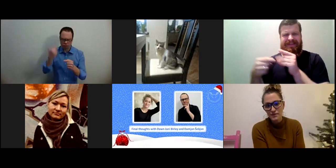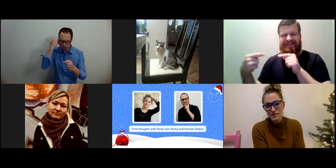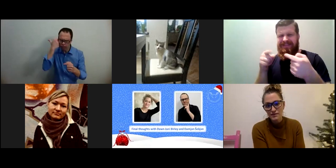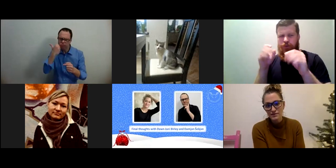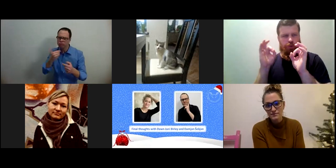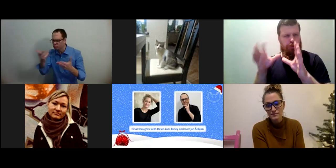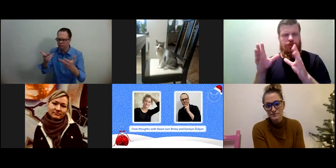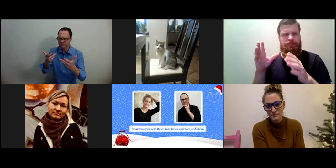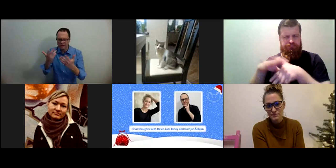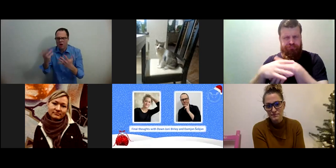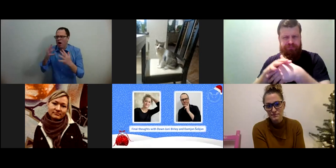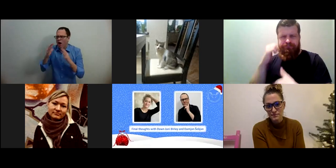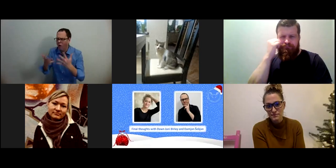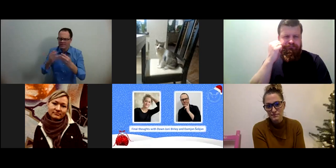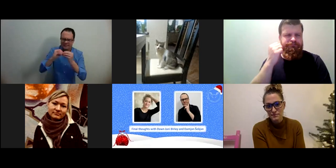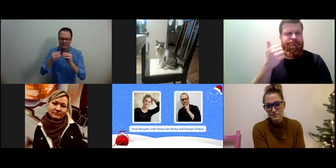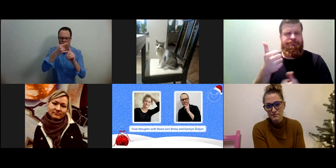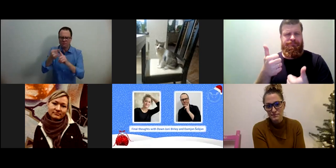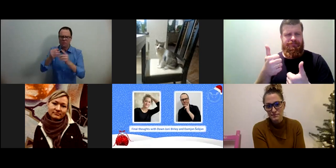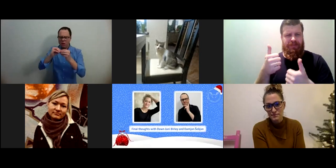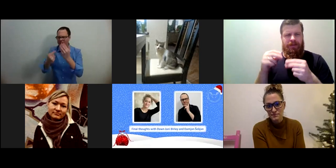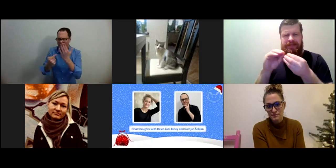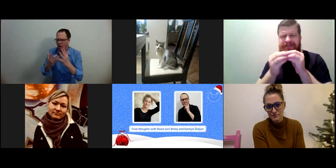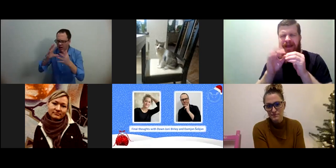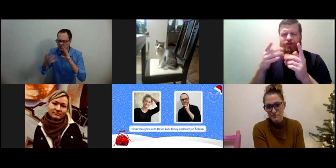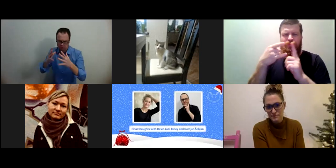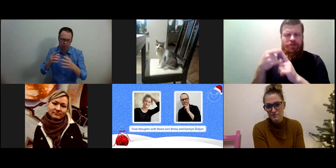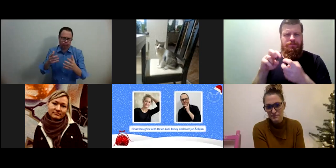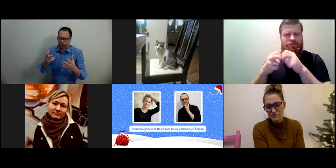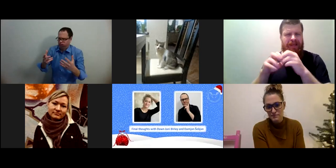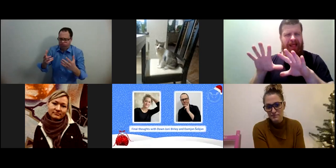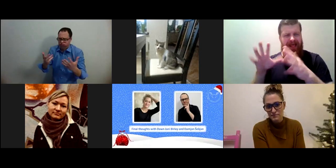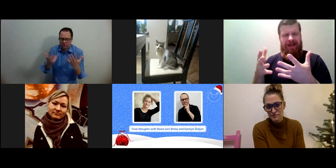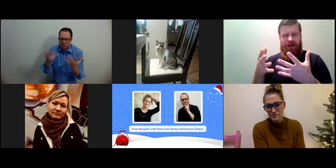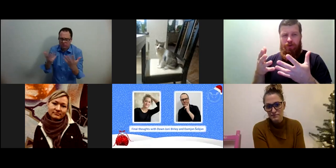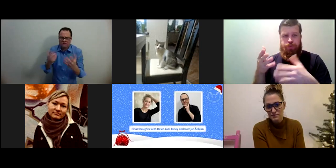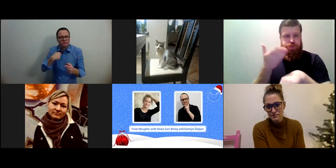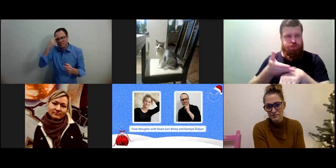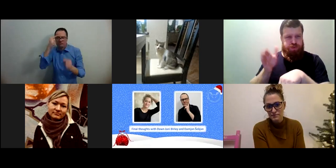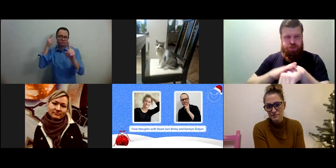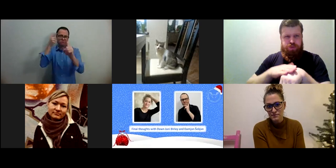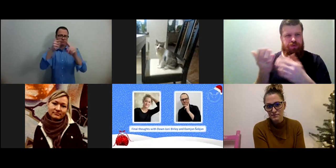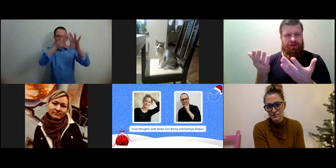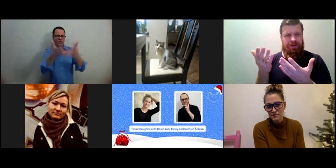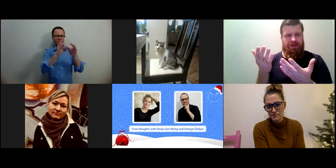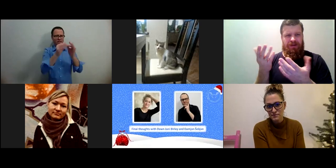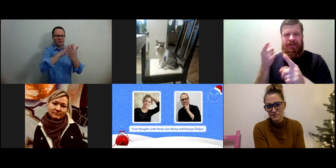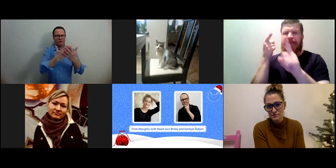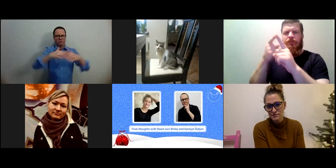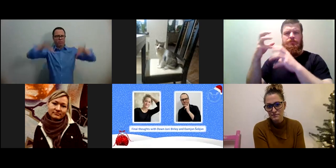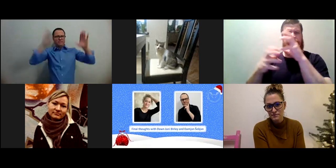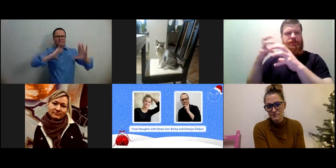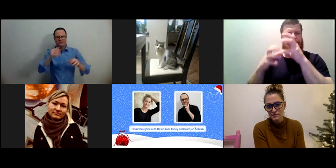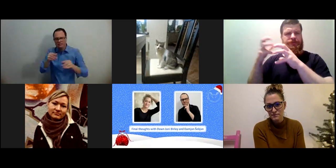the tech team for their cooperative way in which we've dealt with